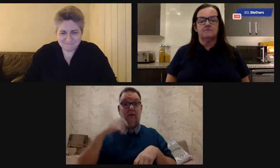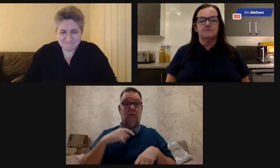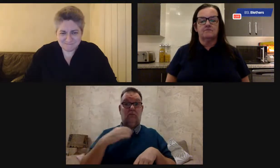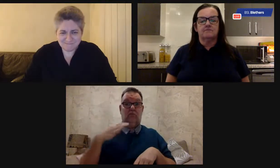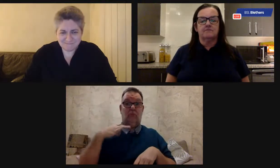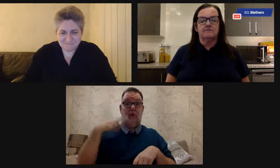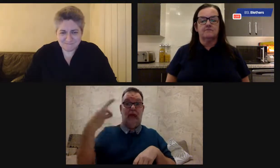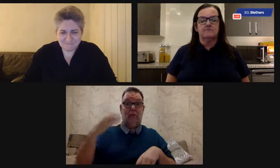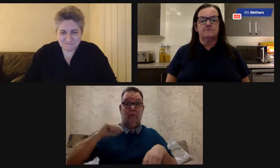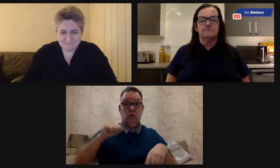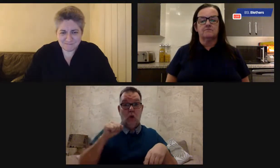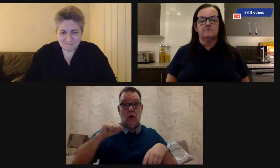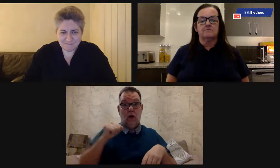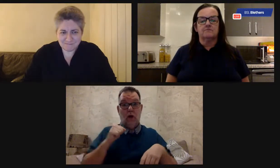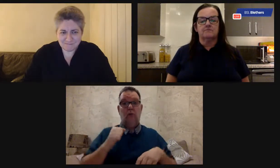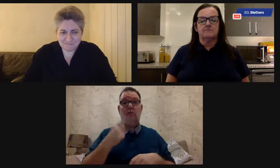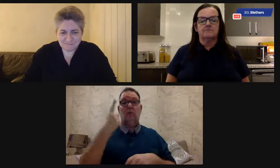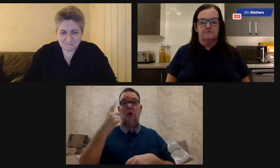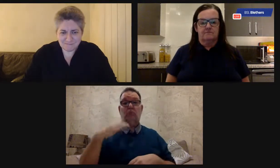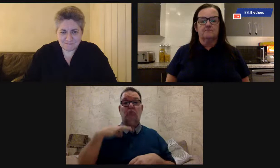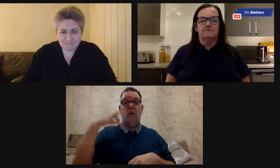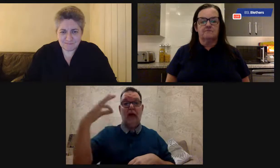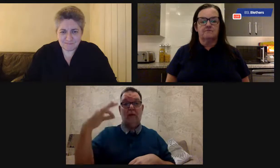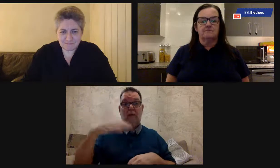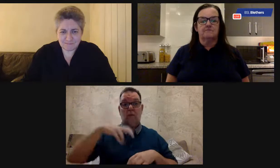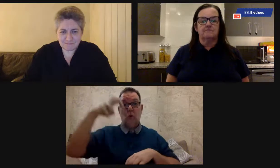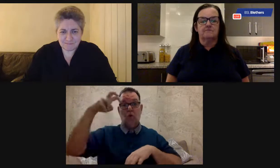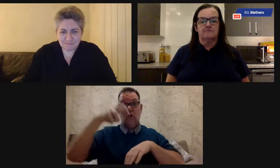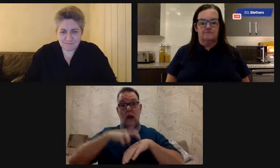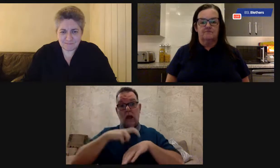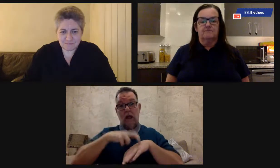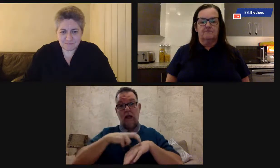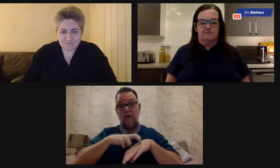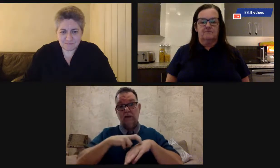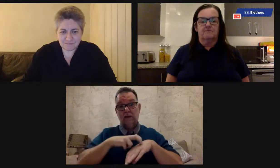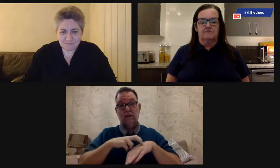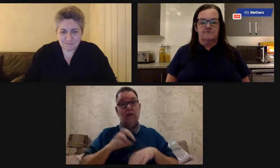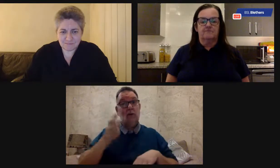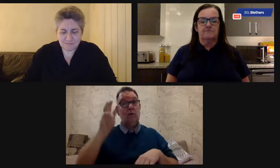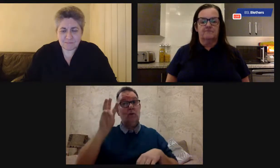with the committee. You know, we have, as I say, committee rep for